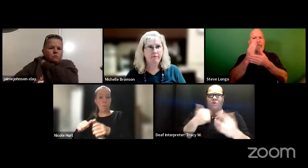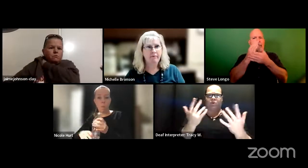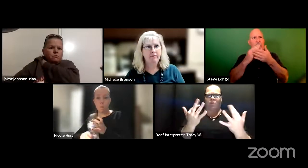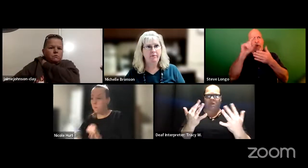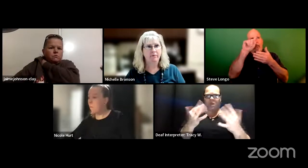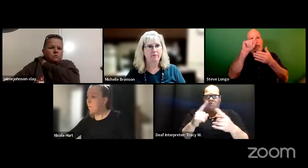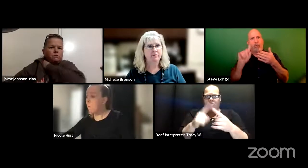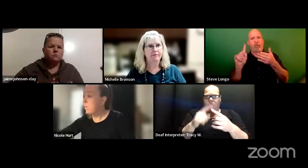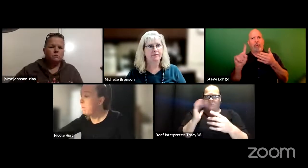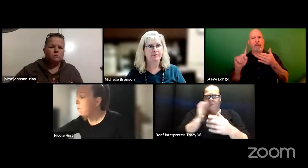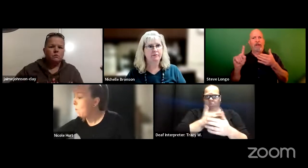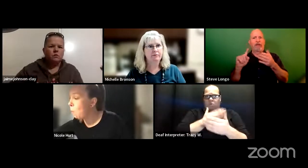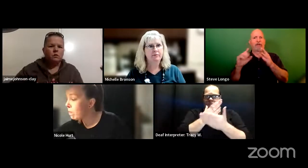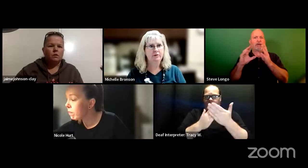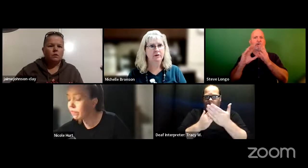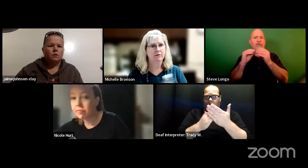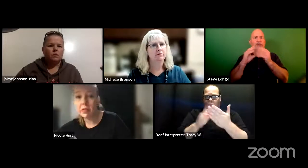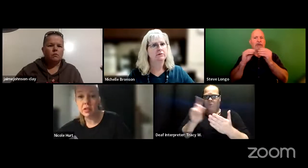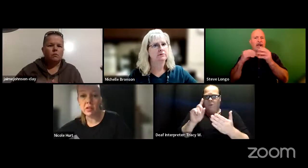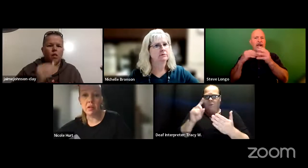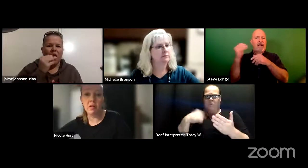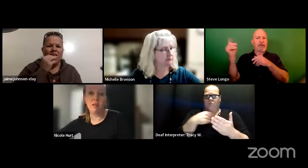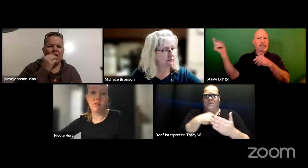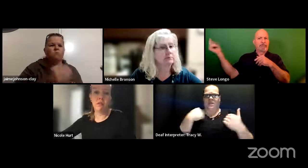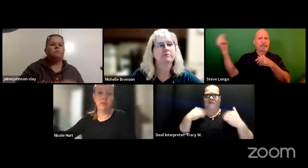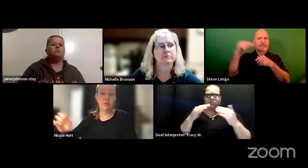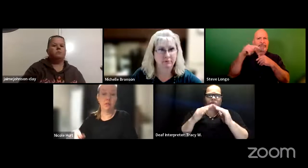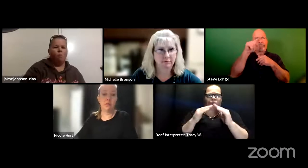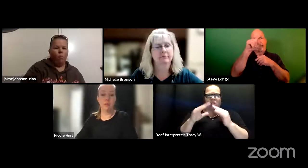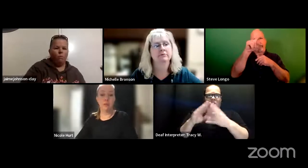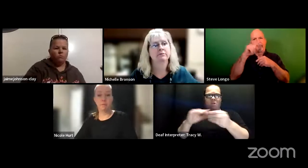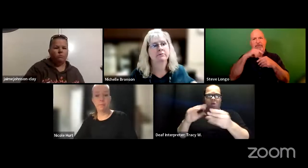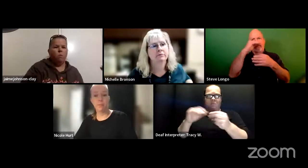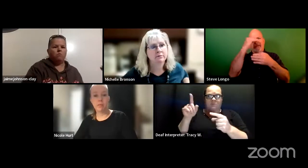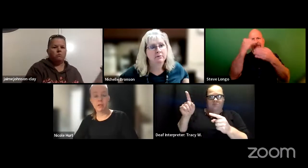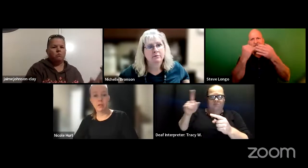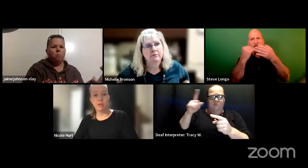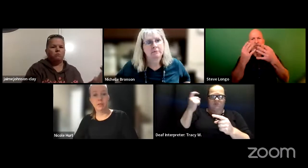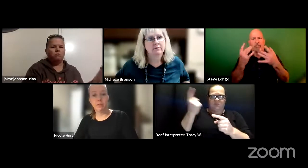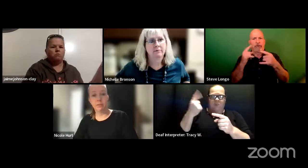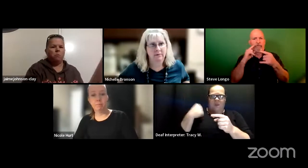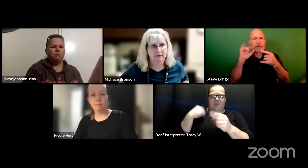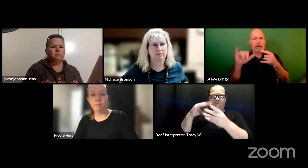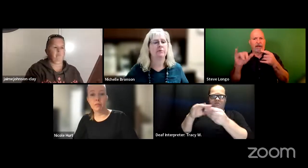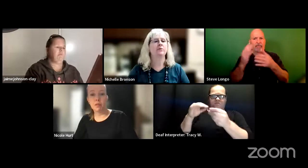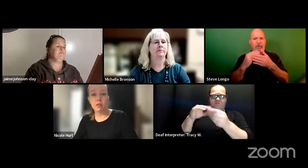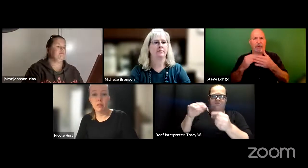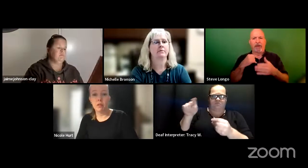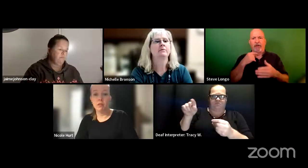will need to share their comments at the appointed time on the agenda.